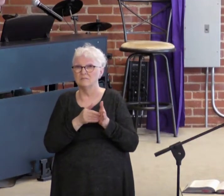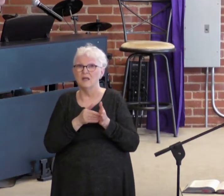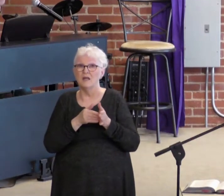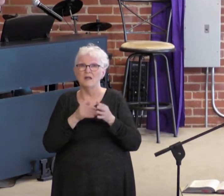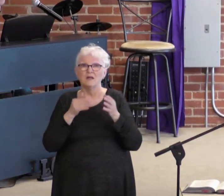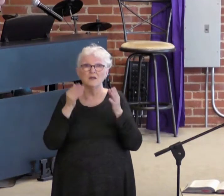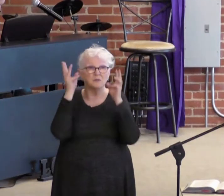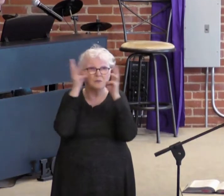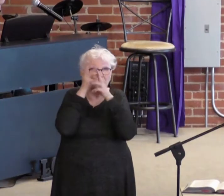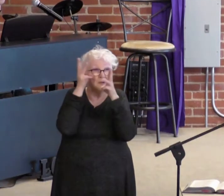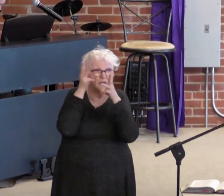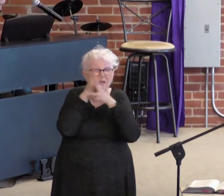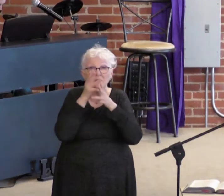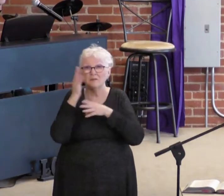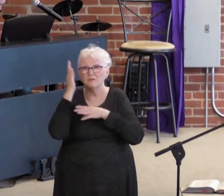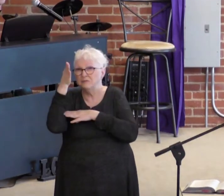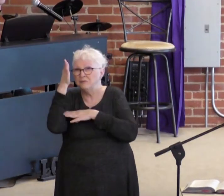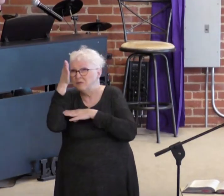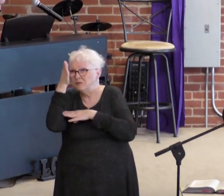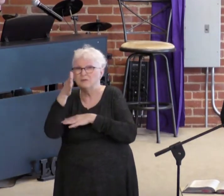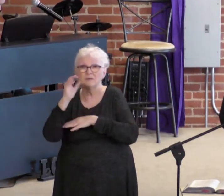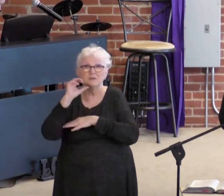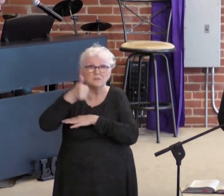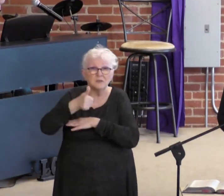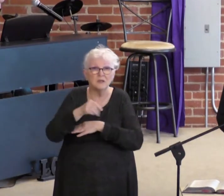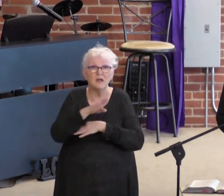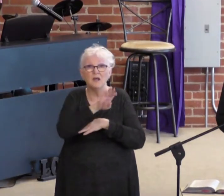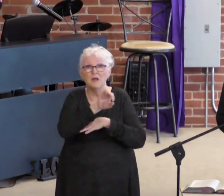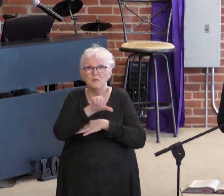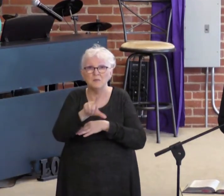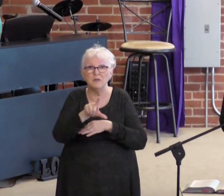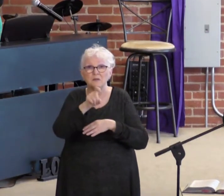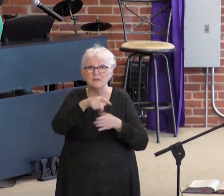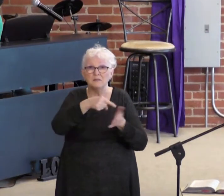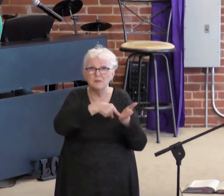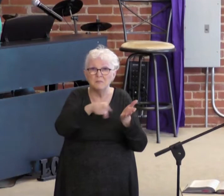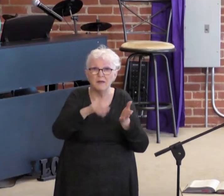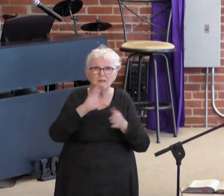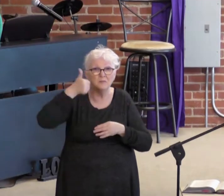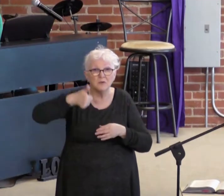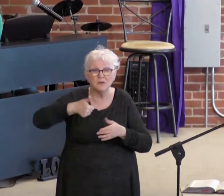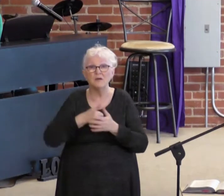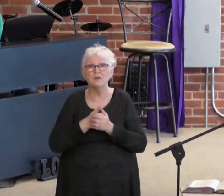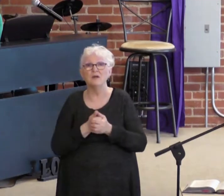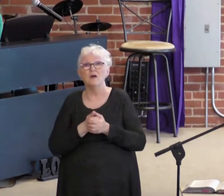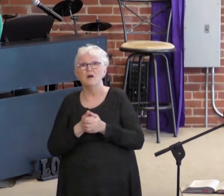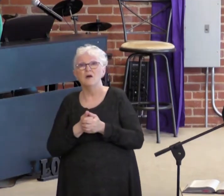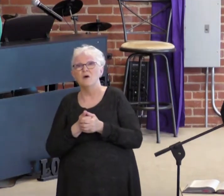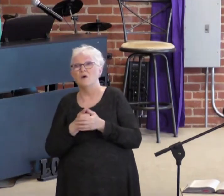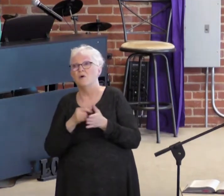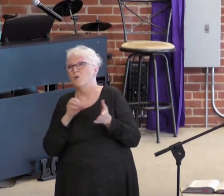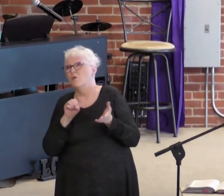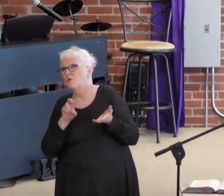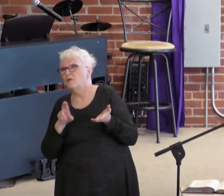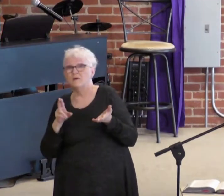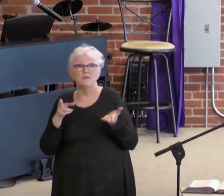and we worry about that bill that has to be paid tomorrow, or, you know, the eviction notice that we